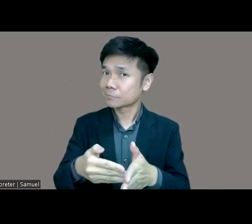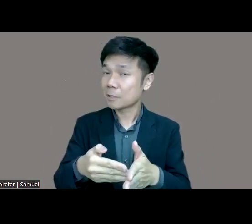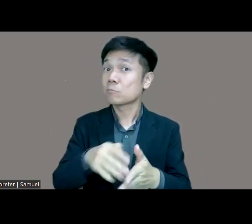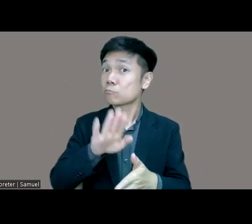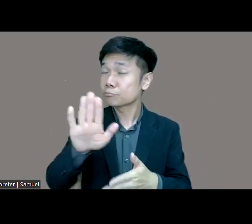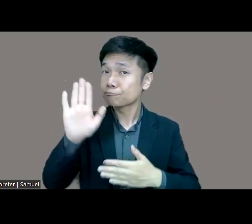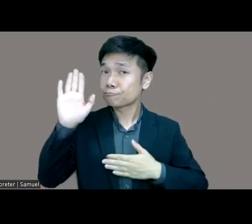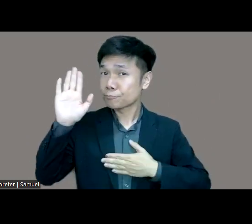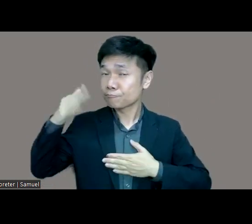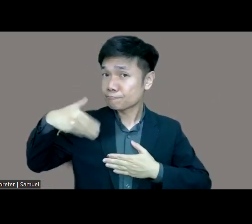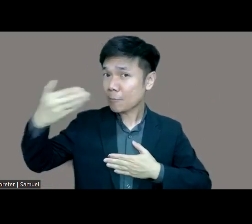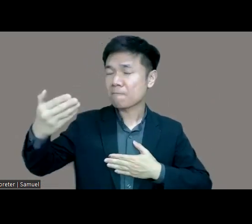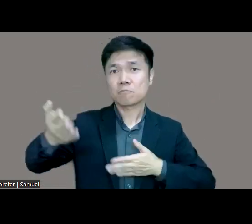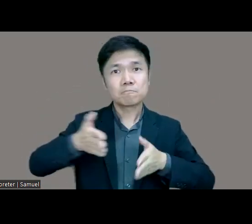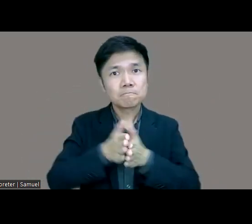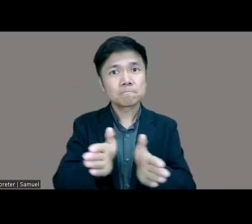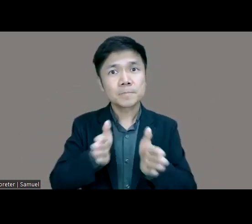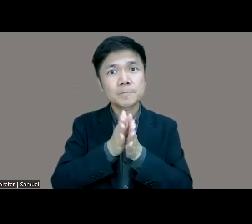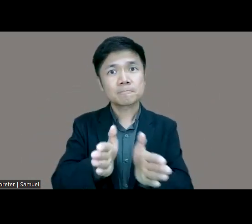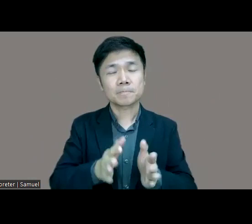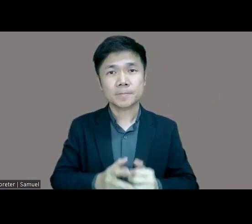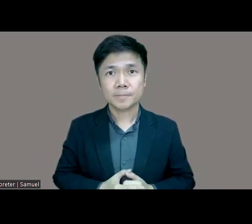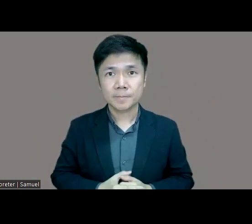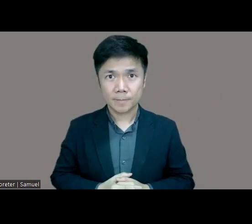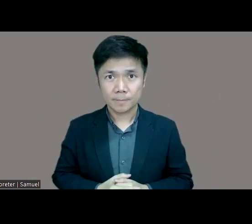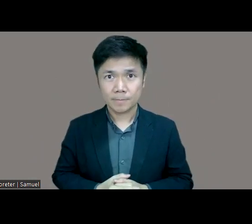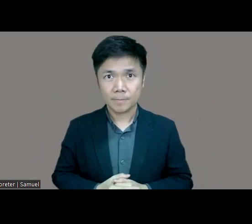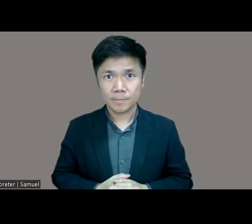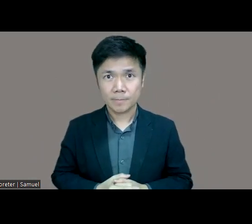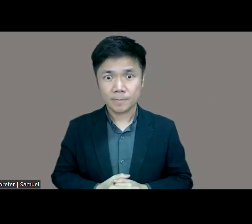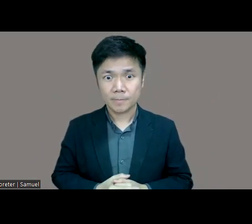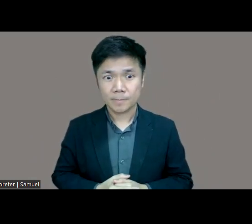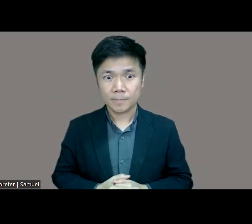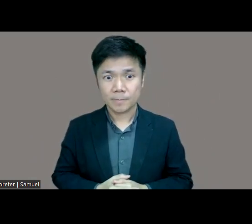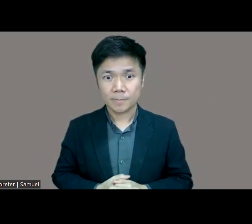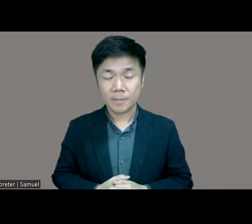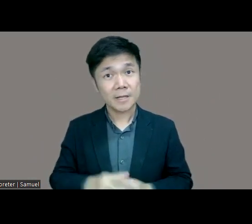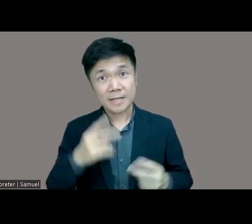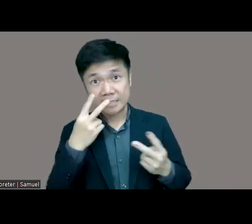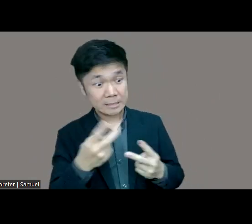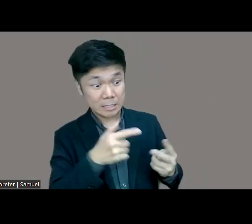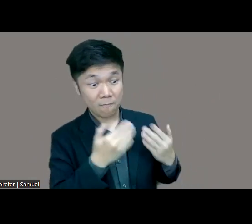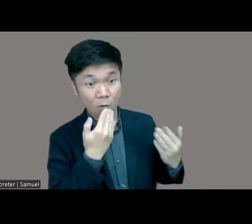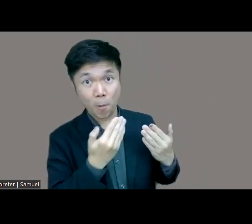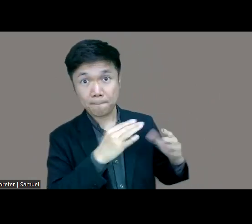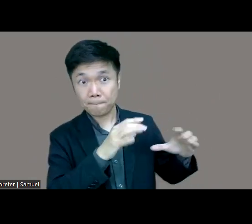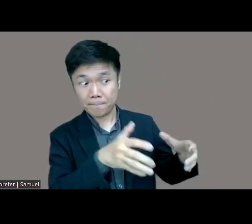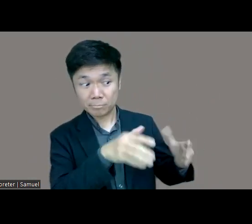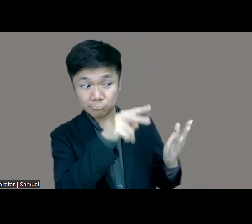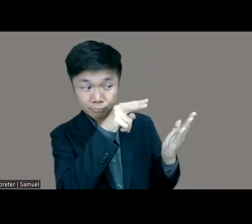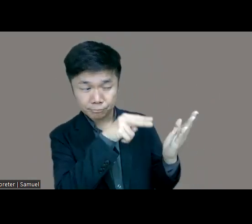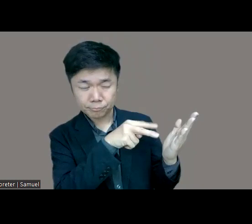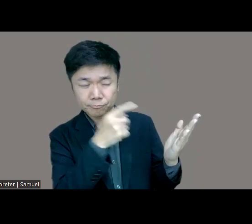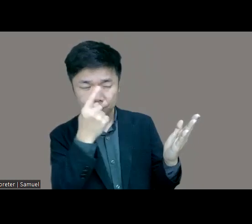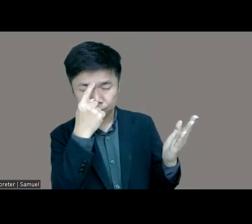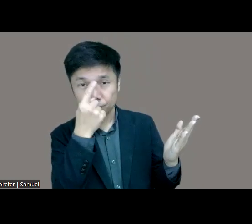you to look into the pledges from the before Global Refugee Forum and look at them and try